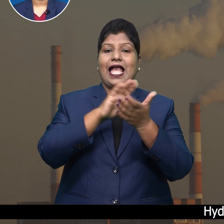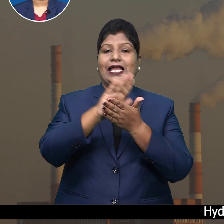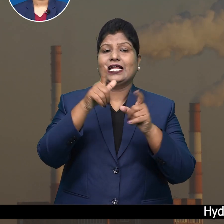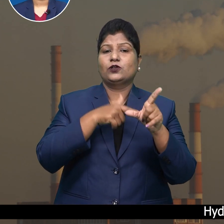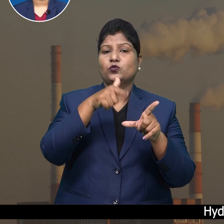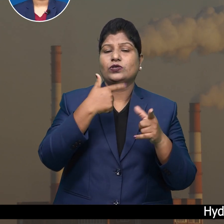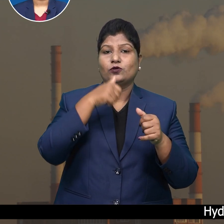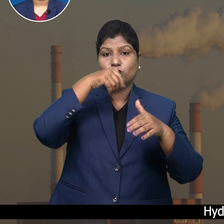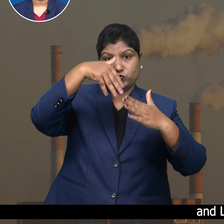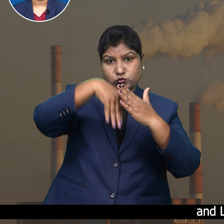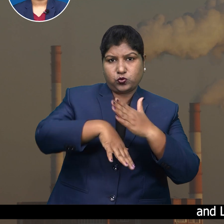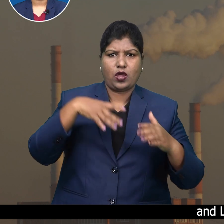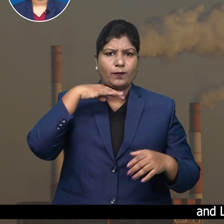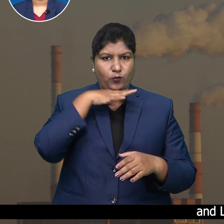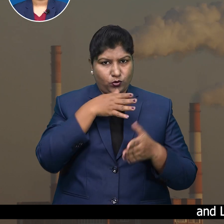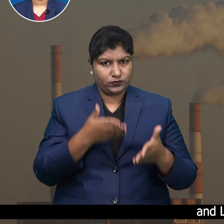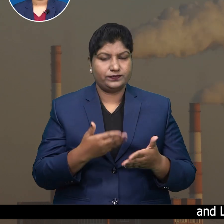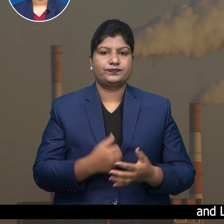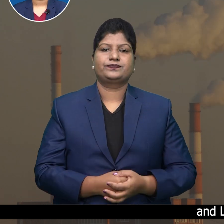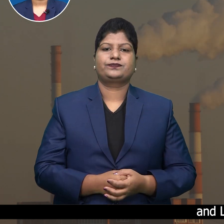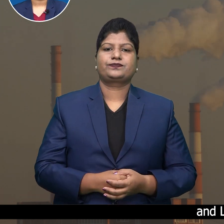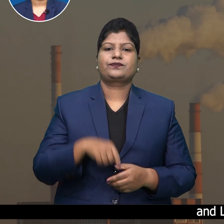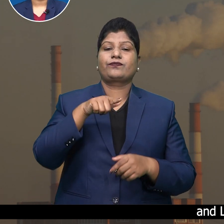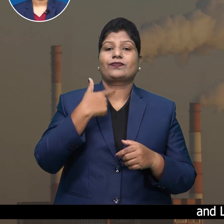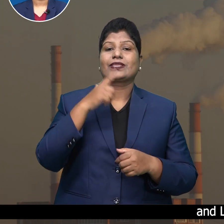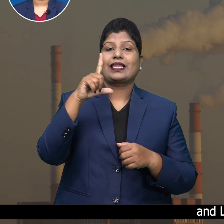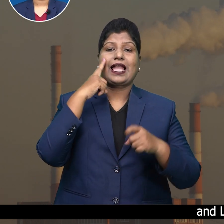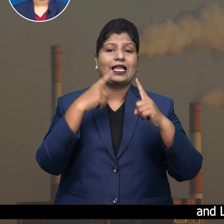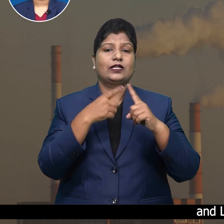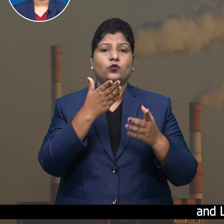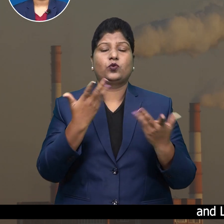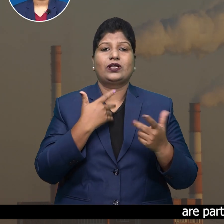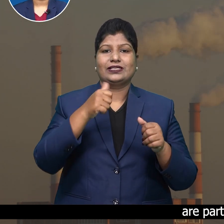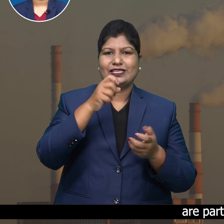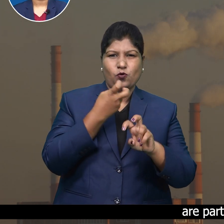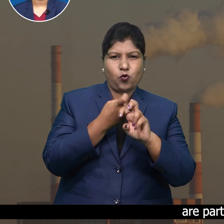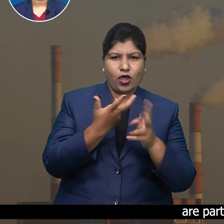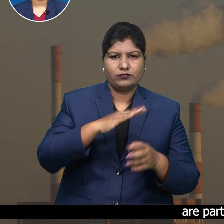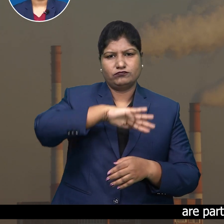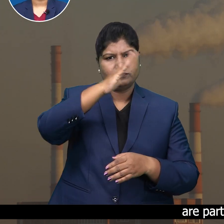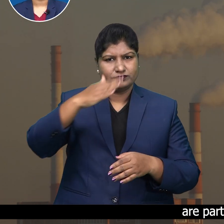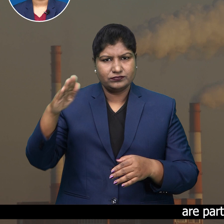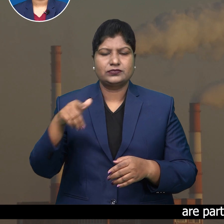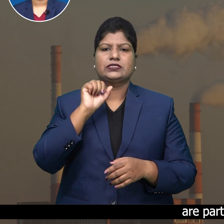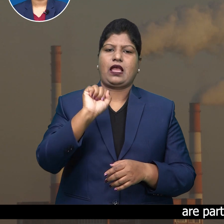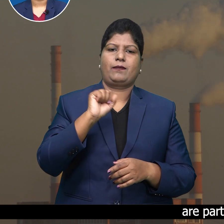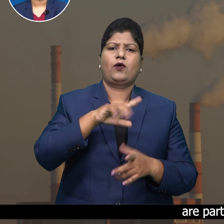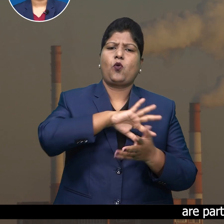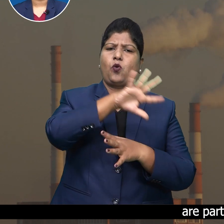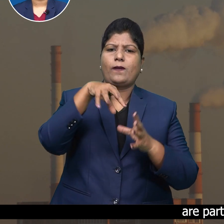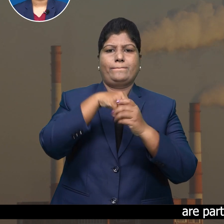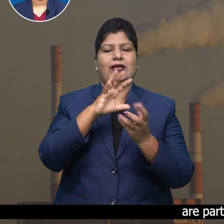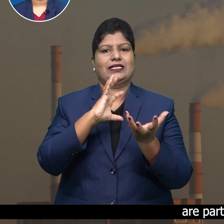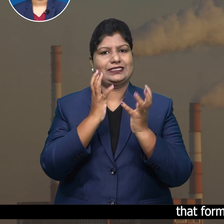hydrosphere and lithosphere are parts of the